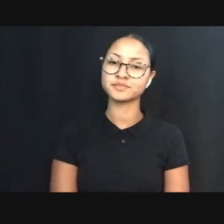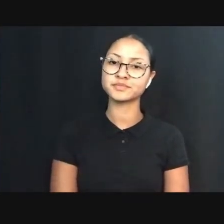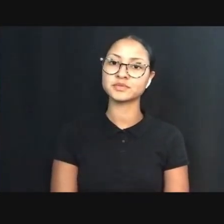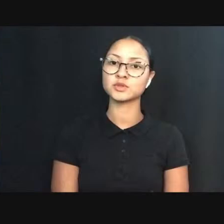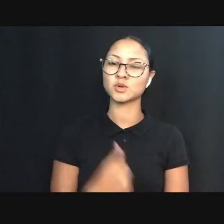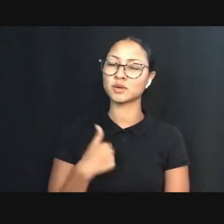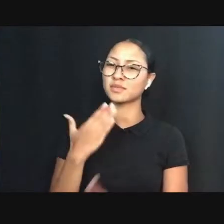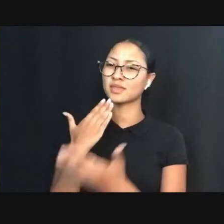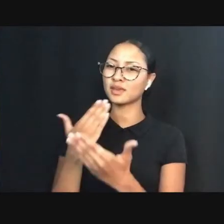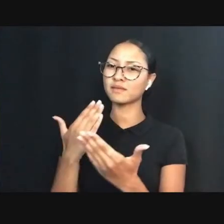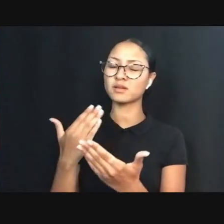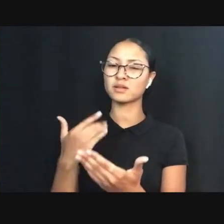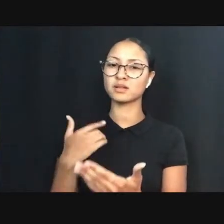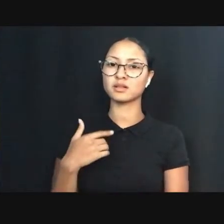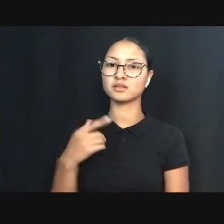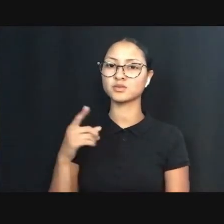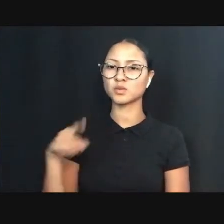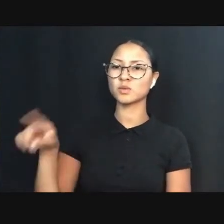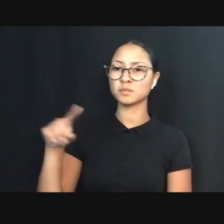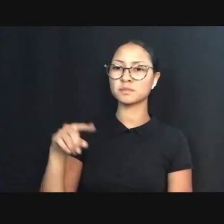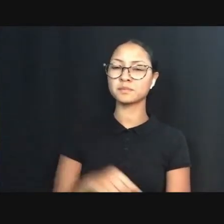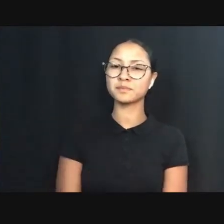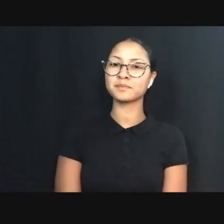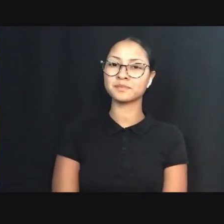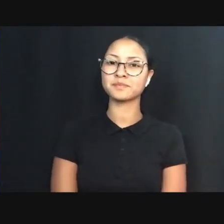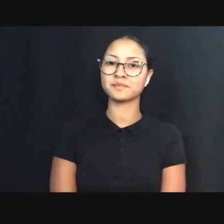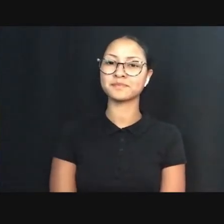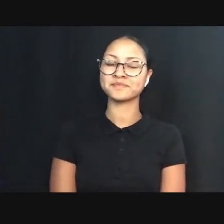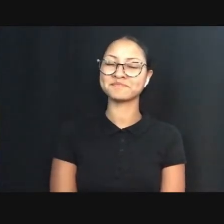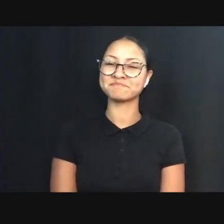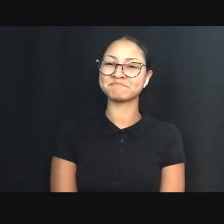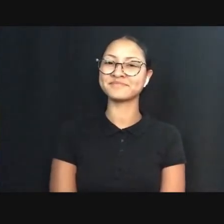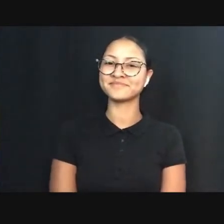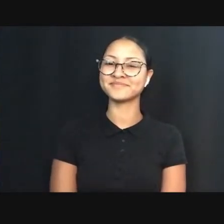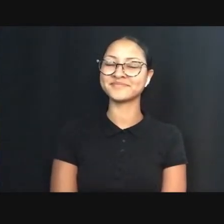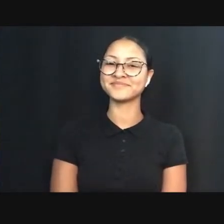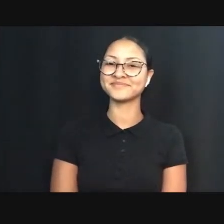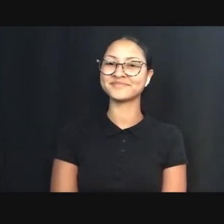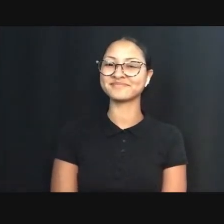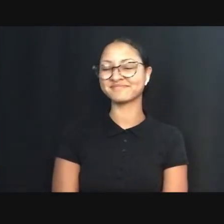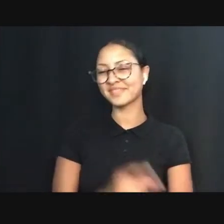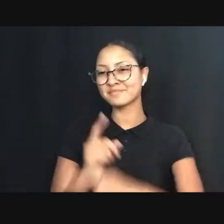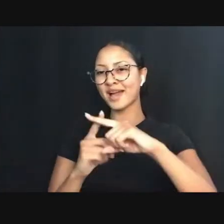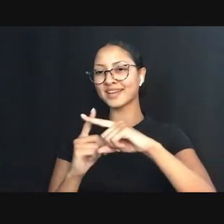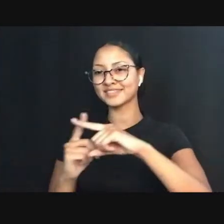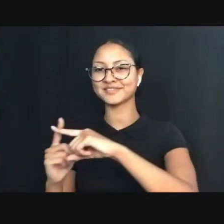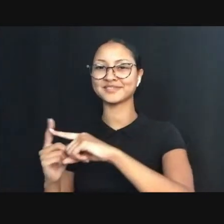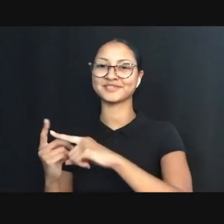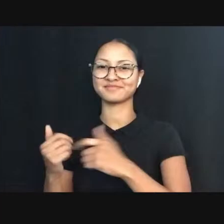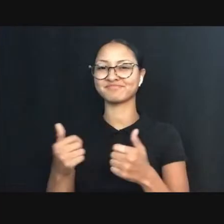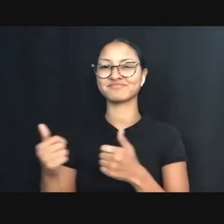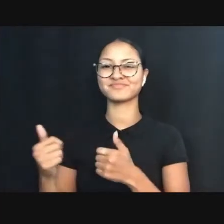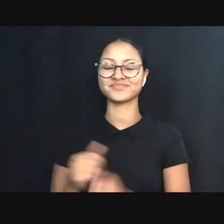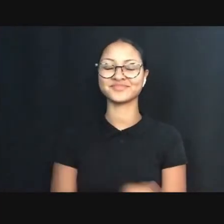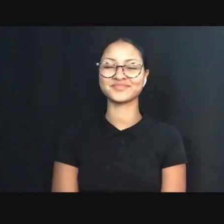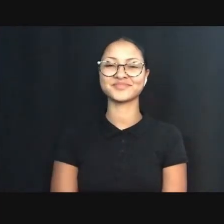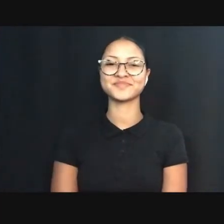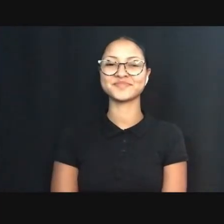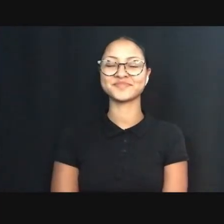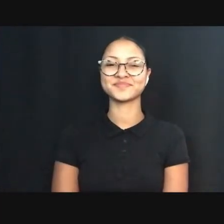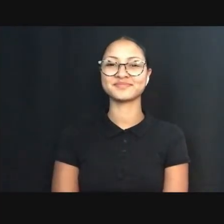that it's aligned and in a good way. Do you want to lift up some more of your